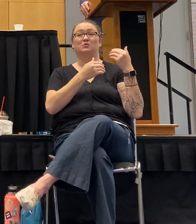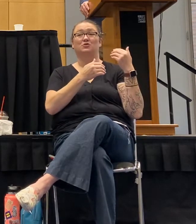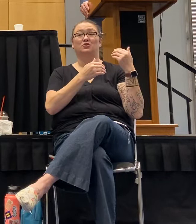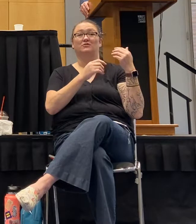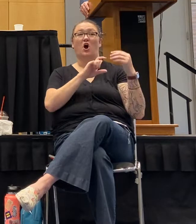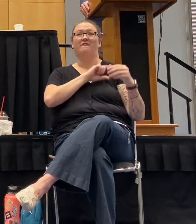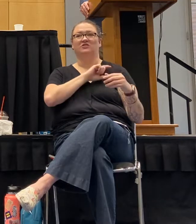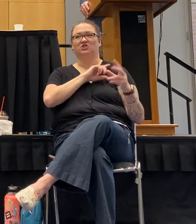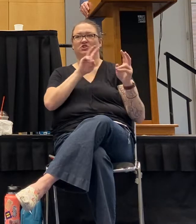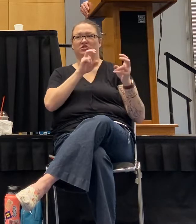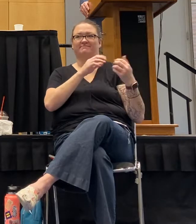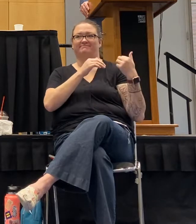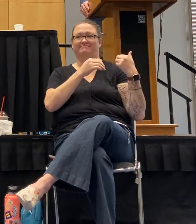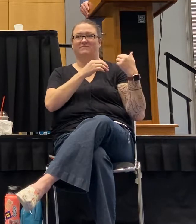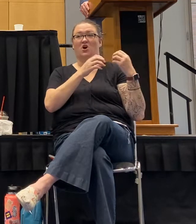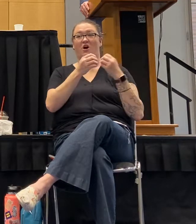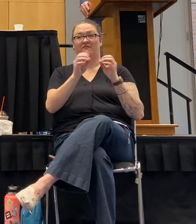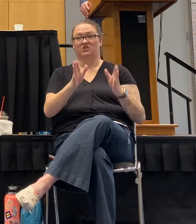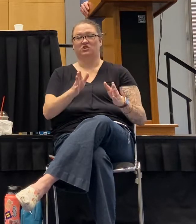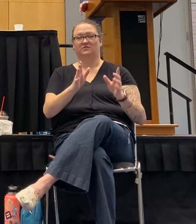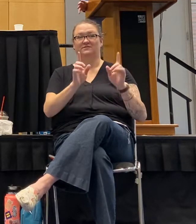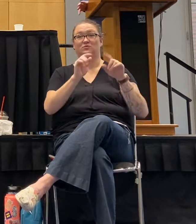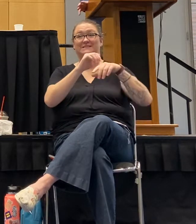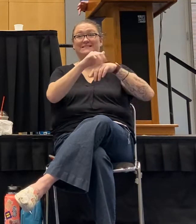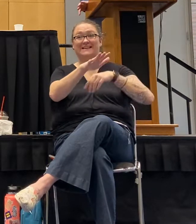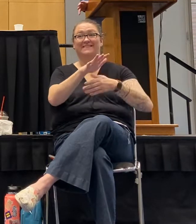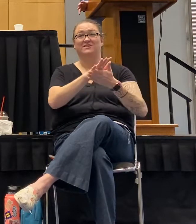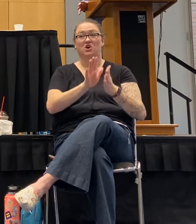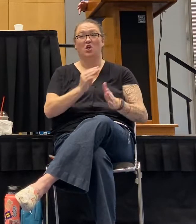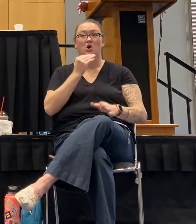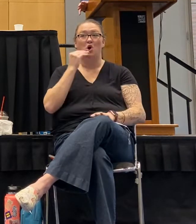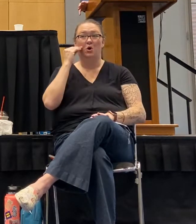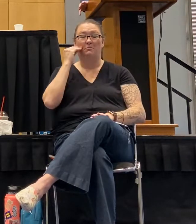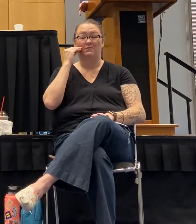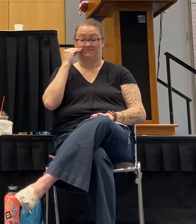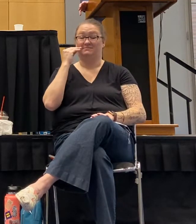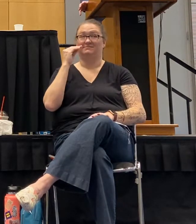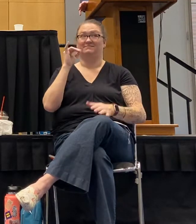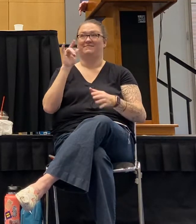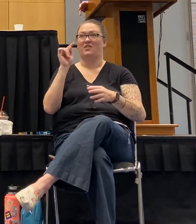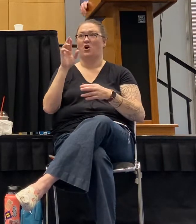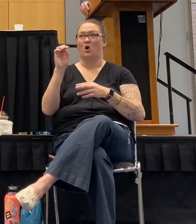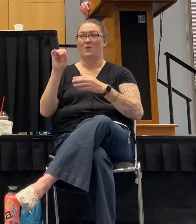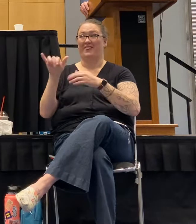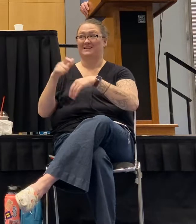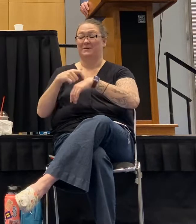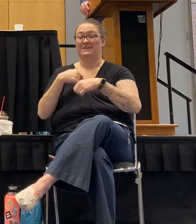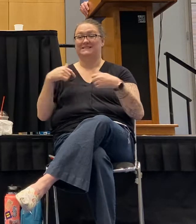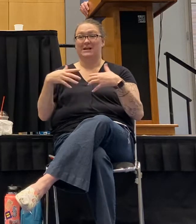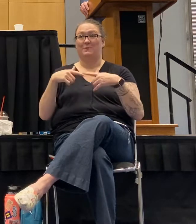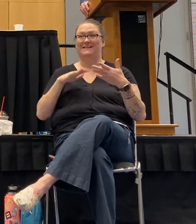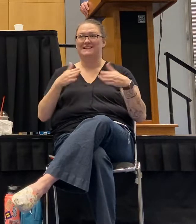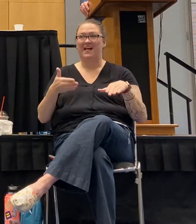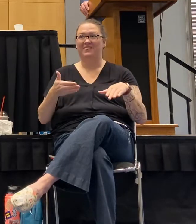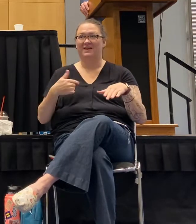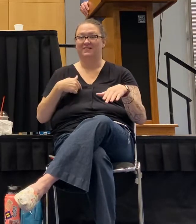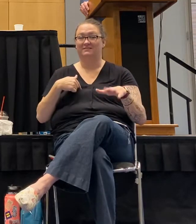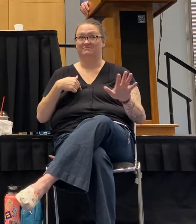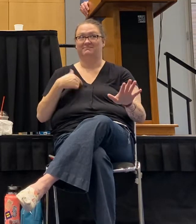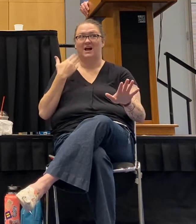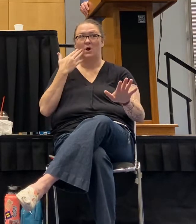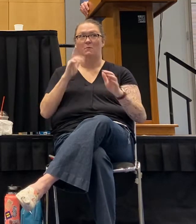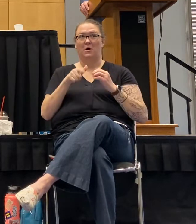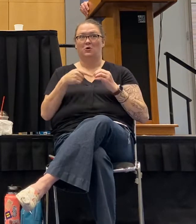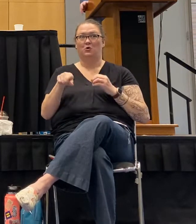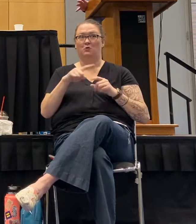to send that scholar home. And that, as the RO at that time, that scared me to death, right? I don't know about you,